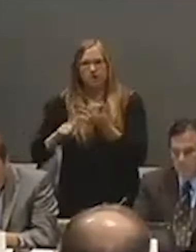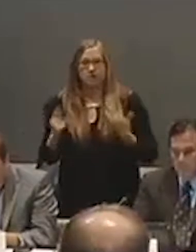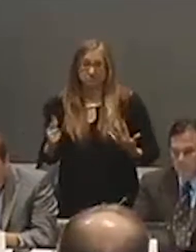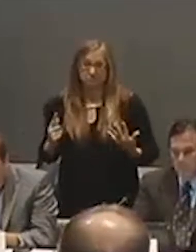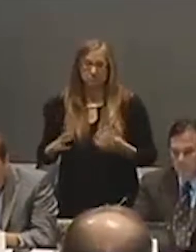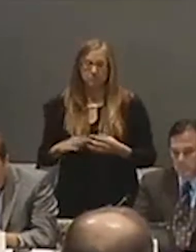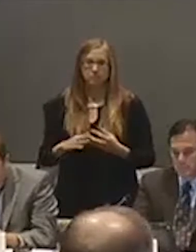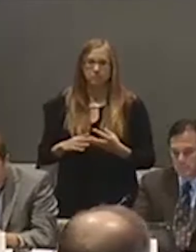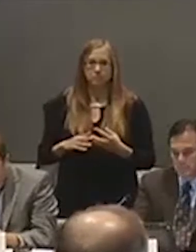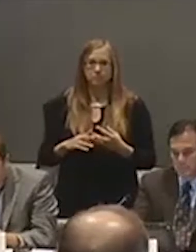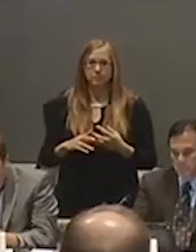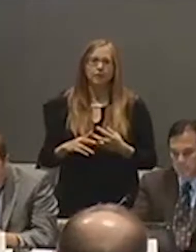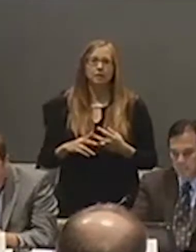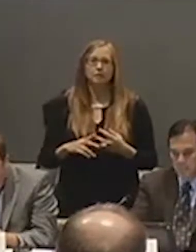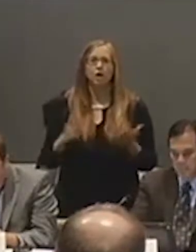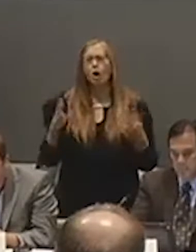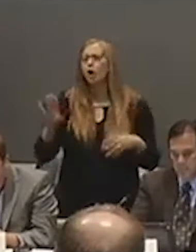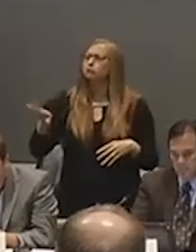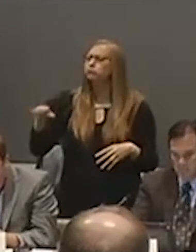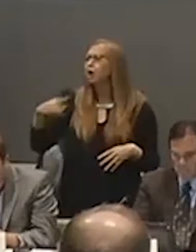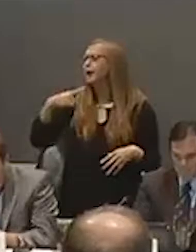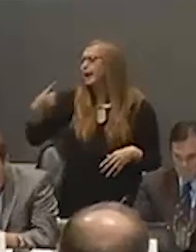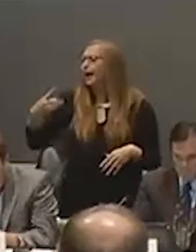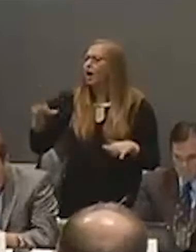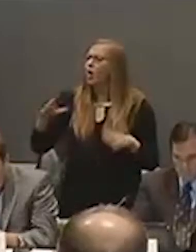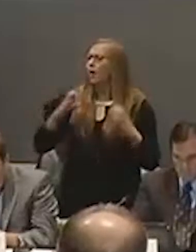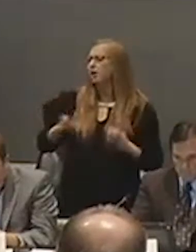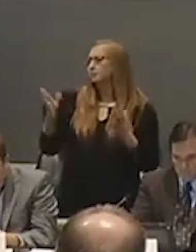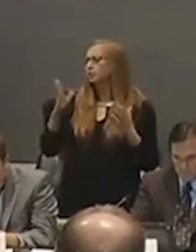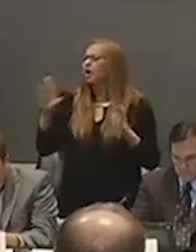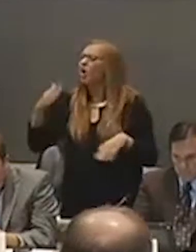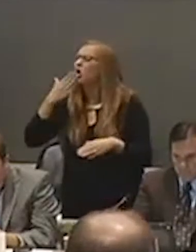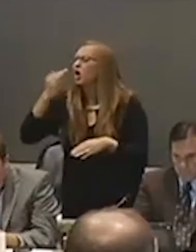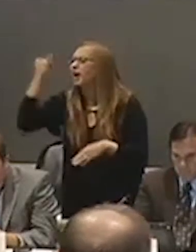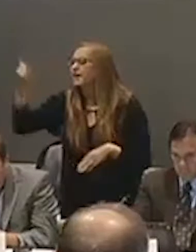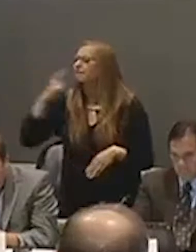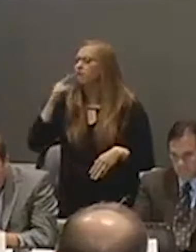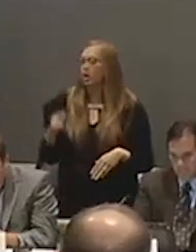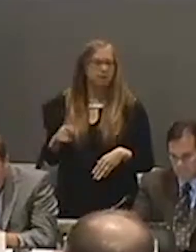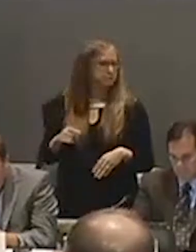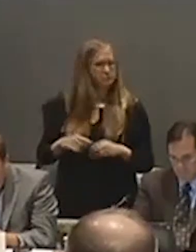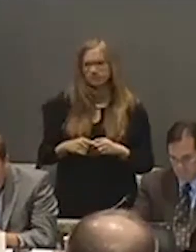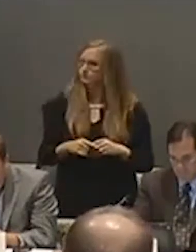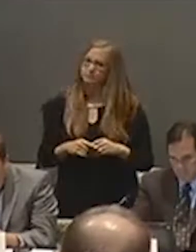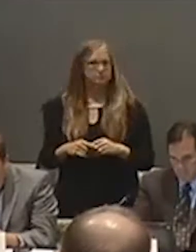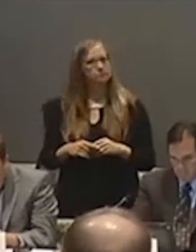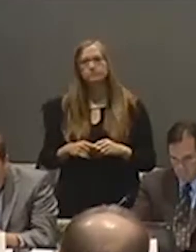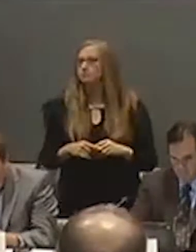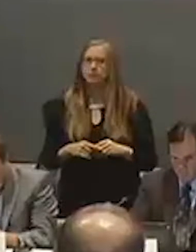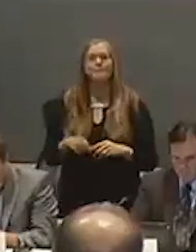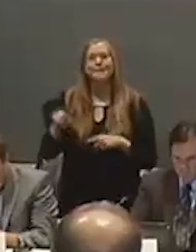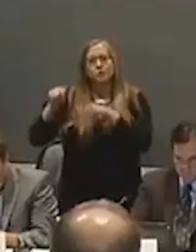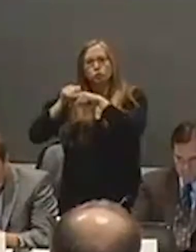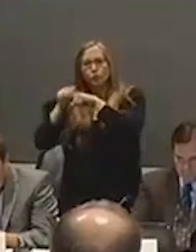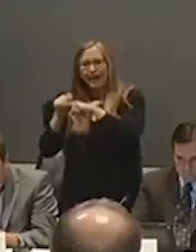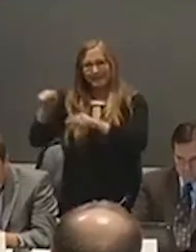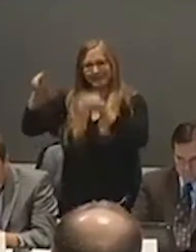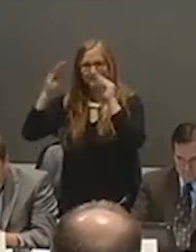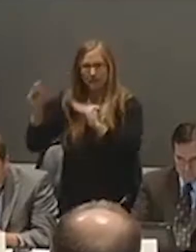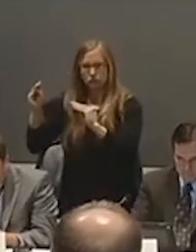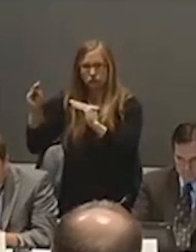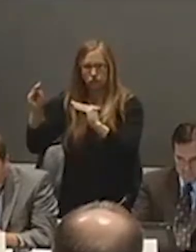that just sort of, you know, you tell the customer service representatives it'd be a good idea. There's specific training that